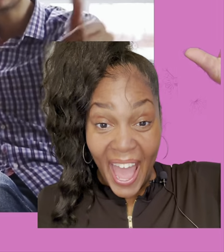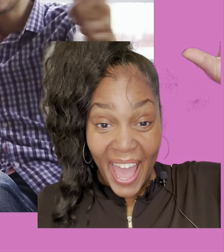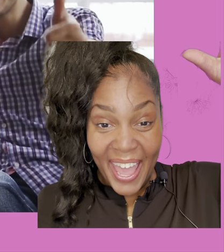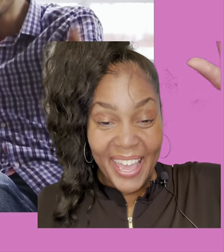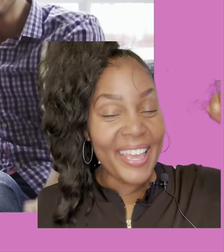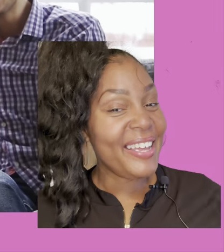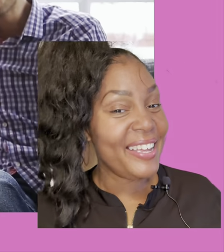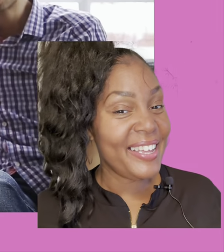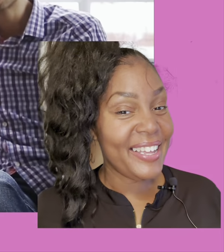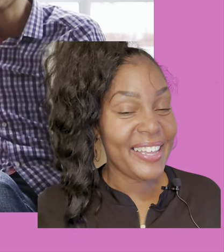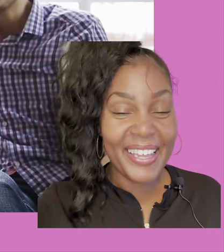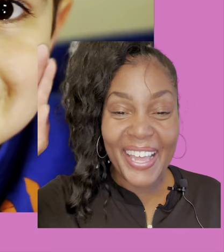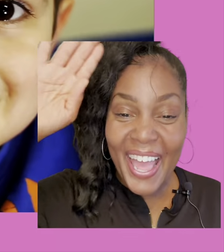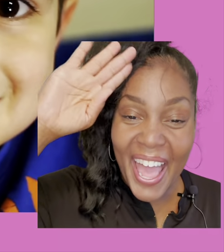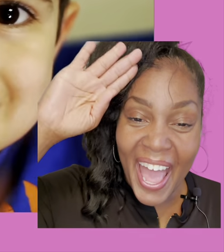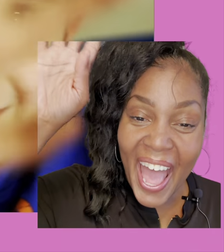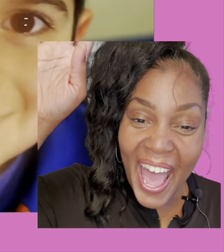Hi.